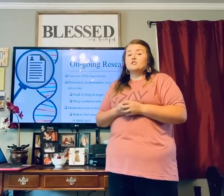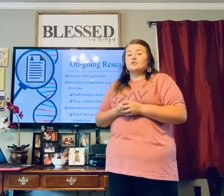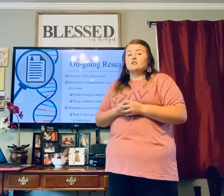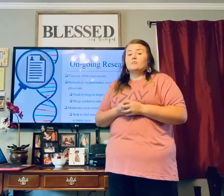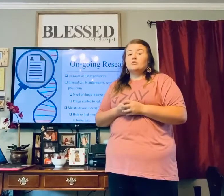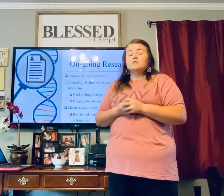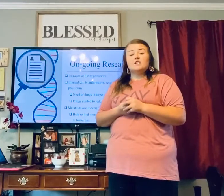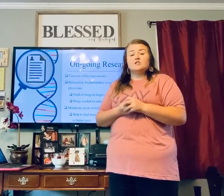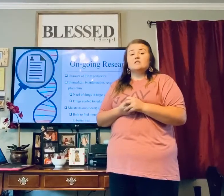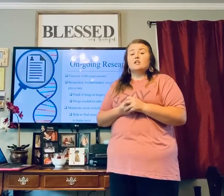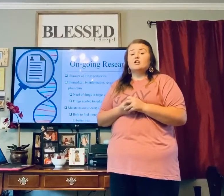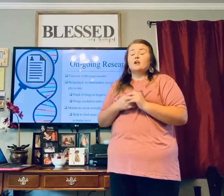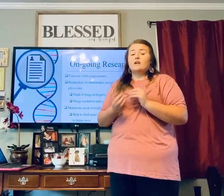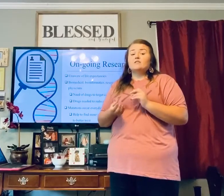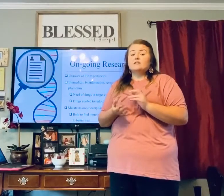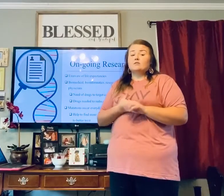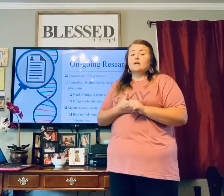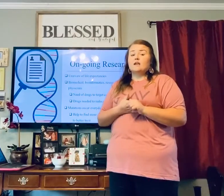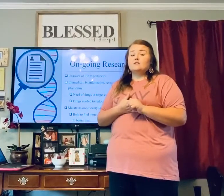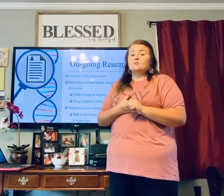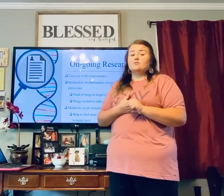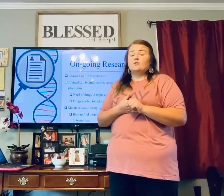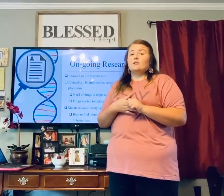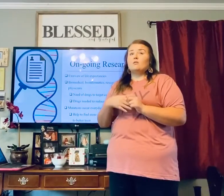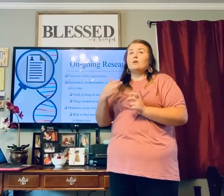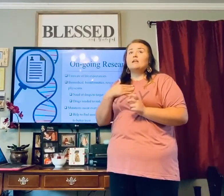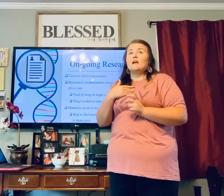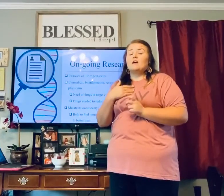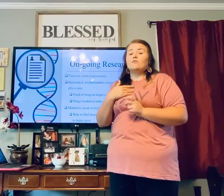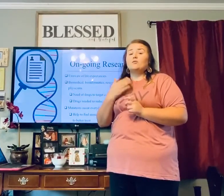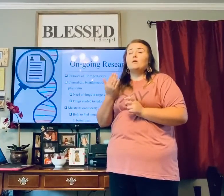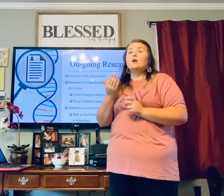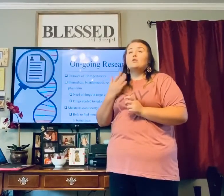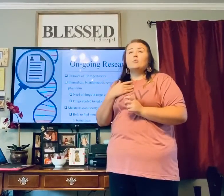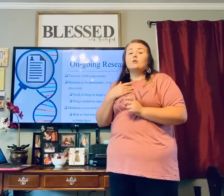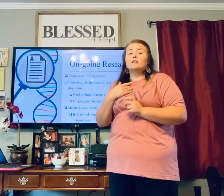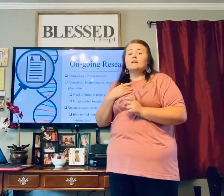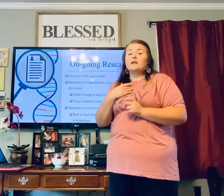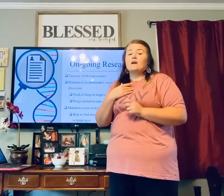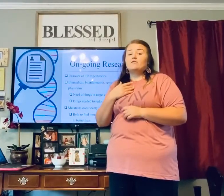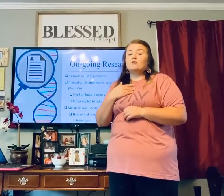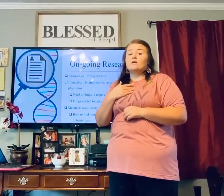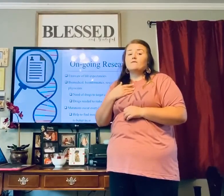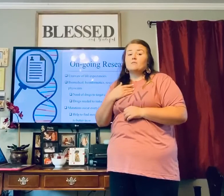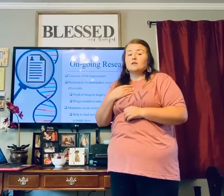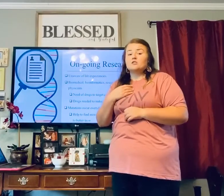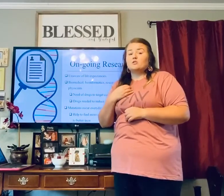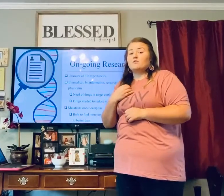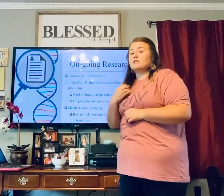researching mutations that occur every single day so that we can have, the public can have more information on these